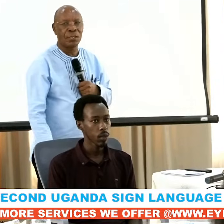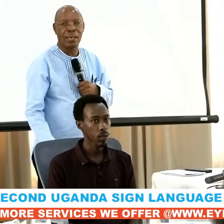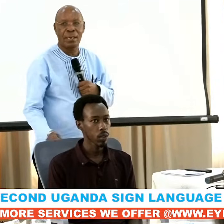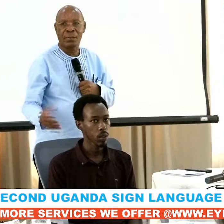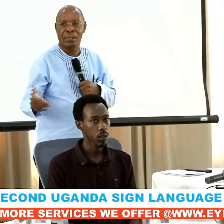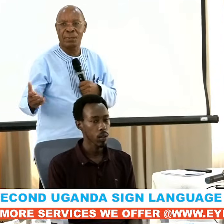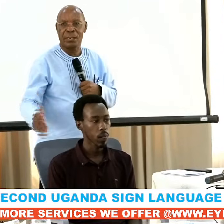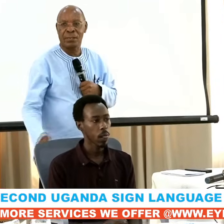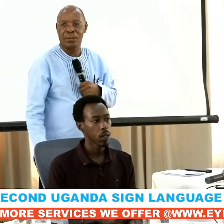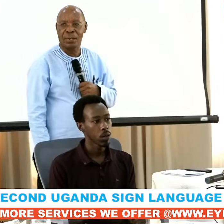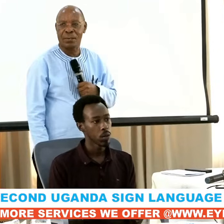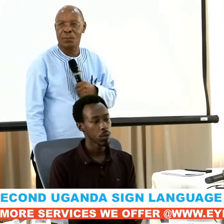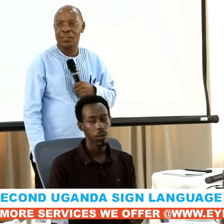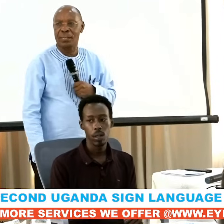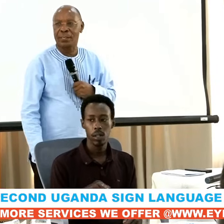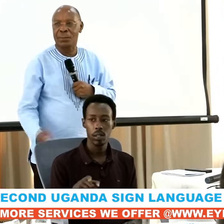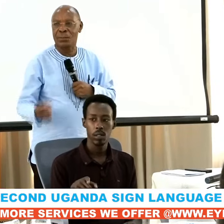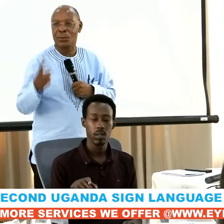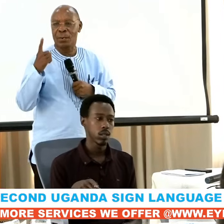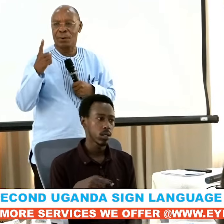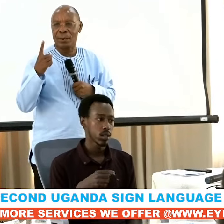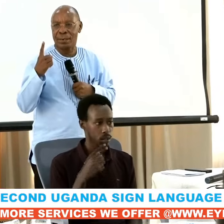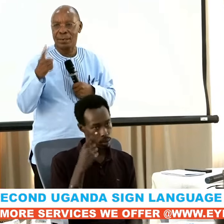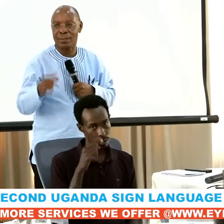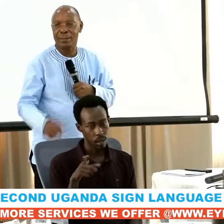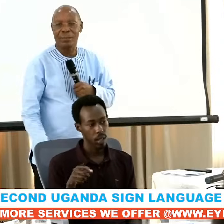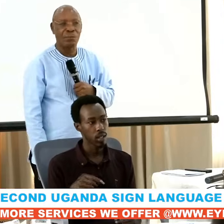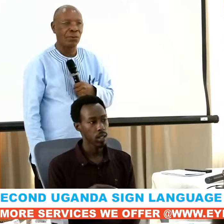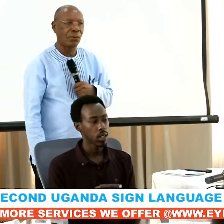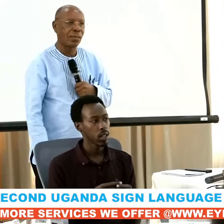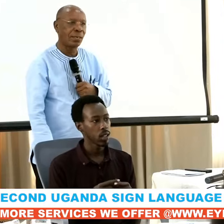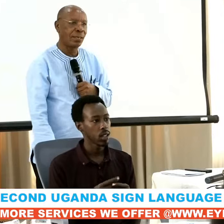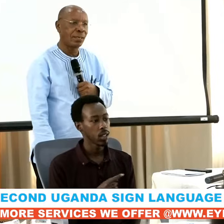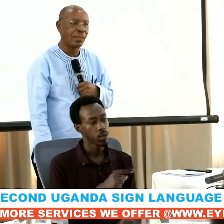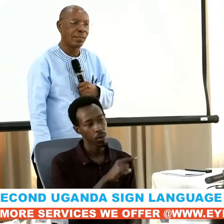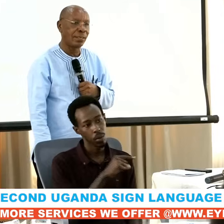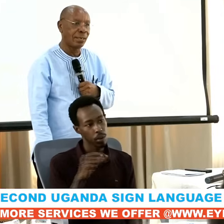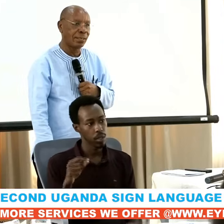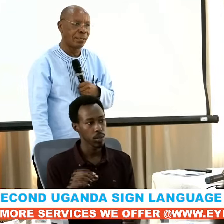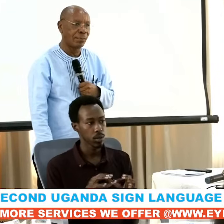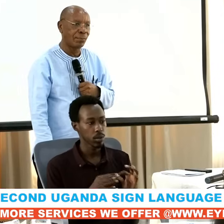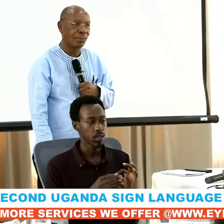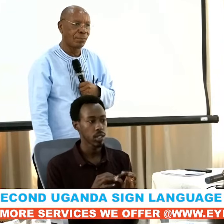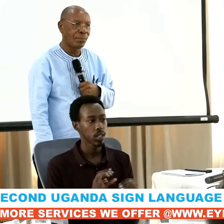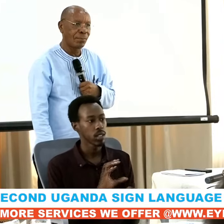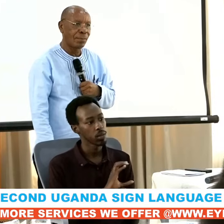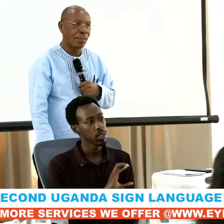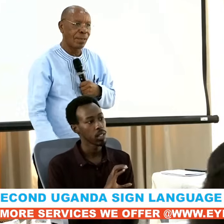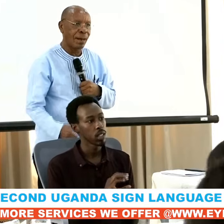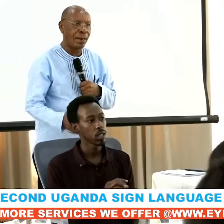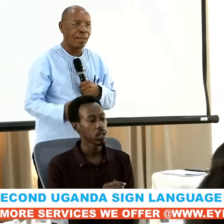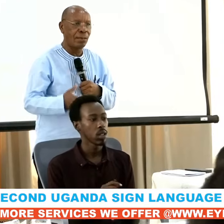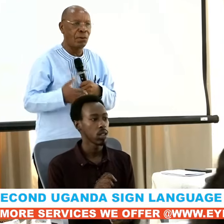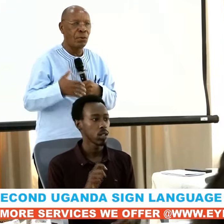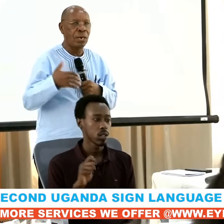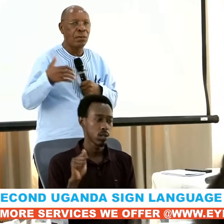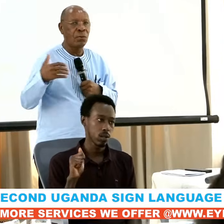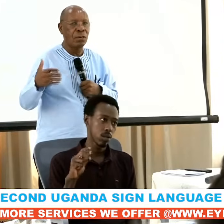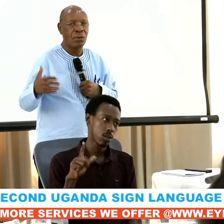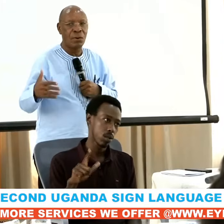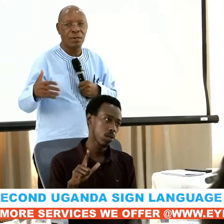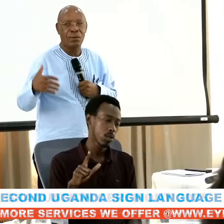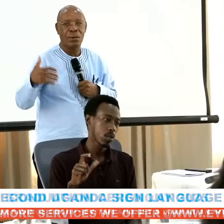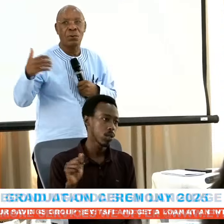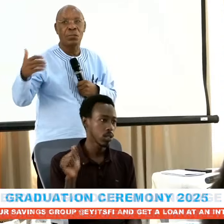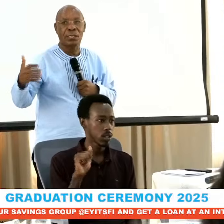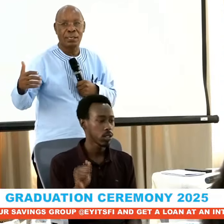to do sign language interpretation at All Saints, there was only one deaf person in church. And I think when word went